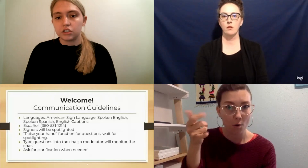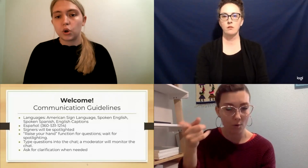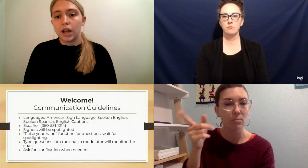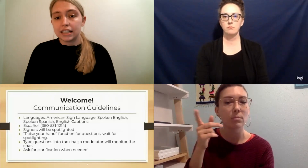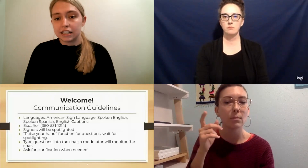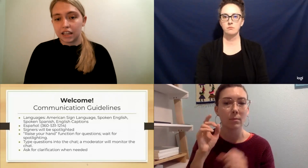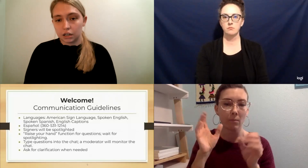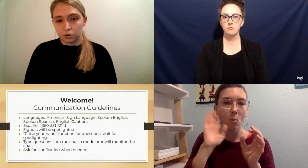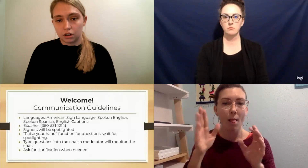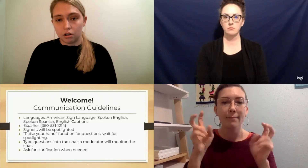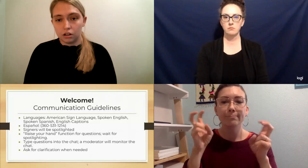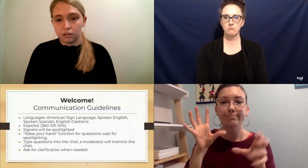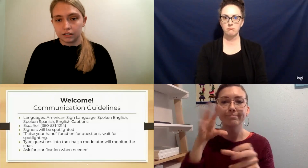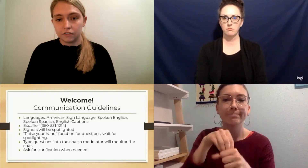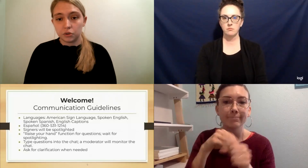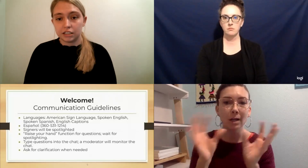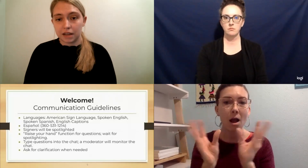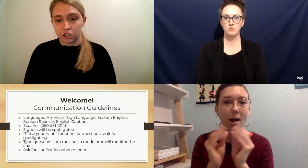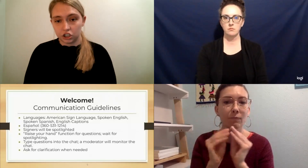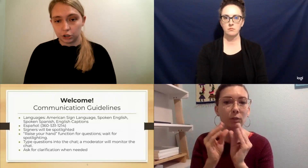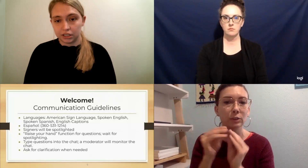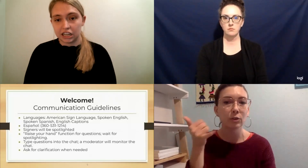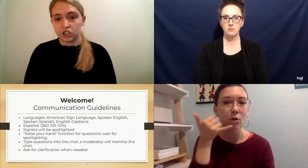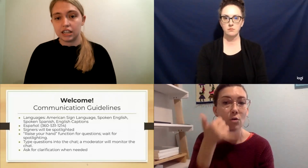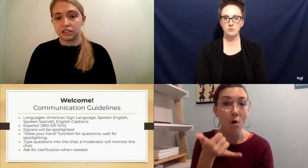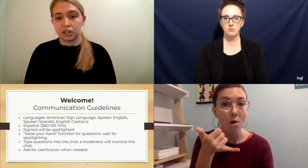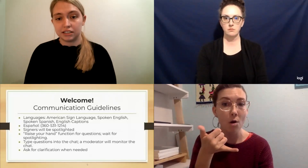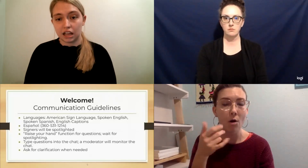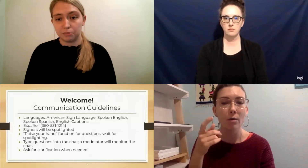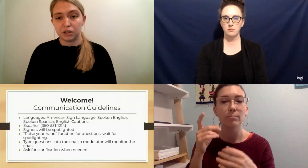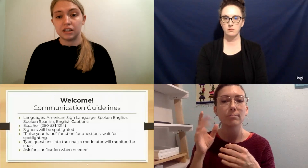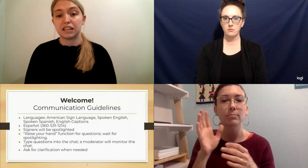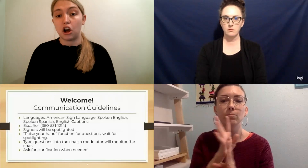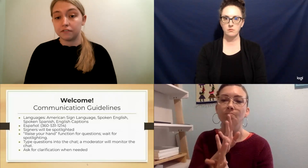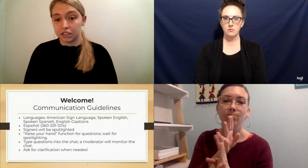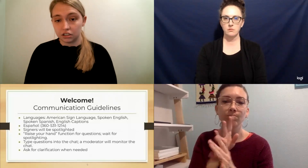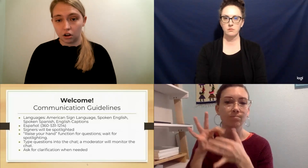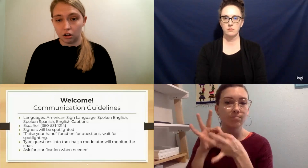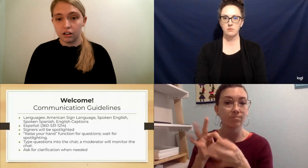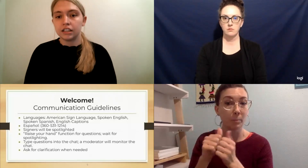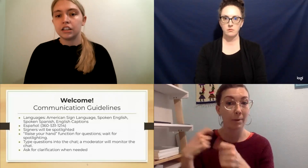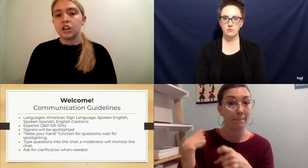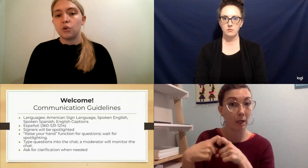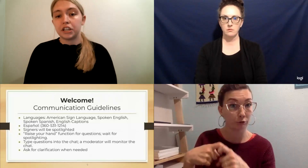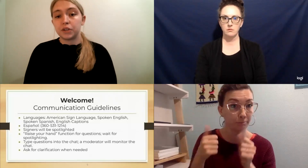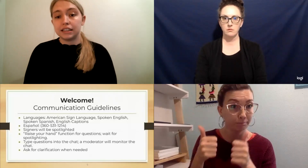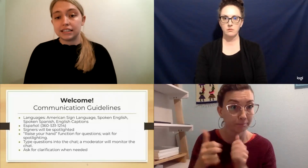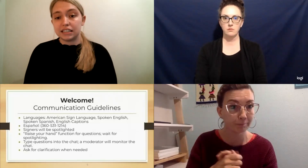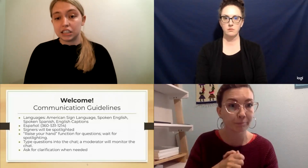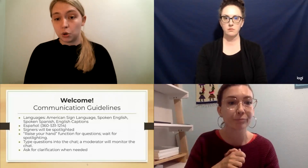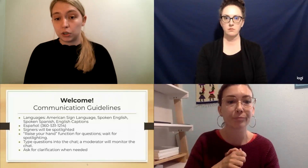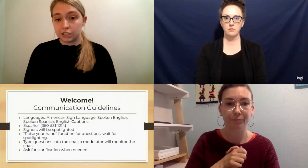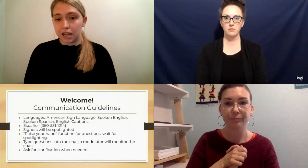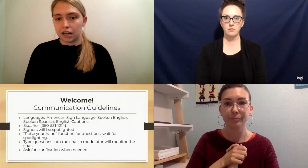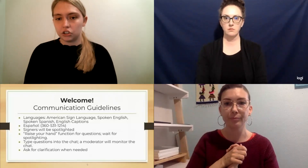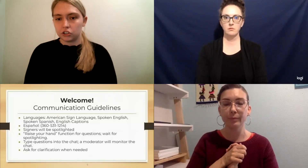531-1214. So go ahead and give that number a call if you need Spanish interpretation. It's going to set up a conference call where you can listen